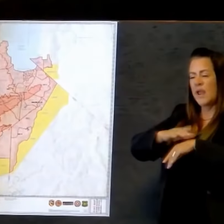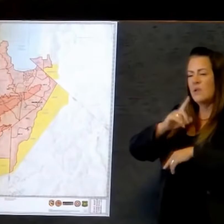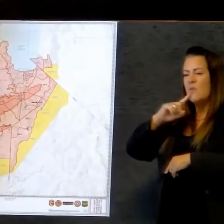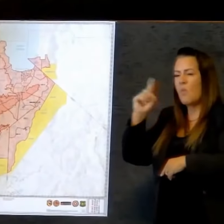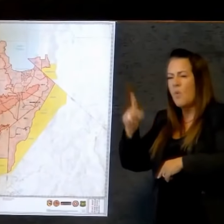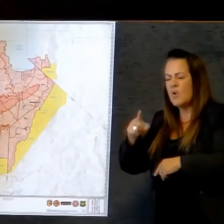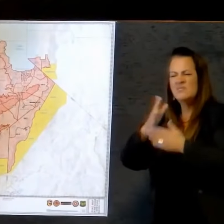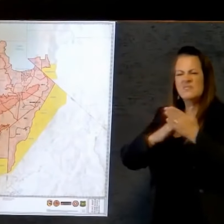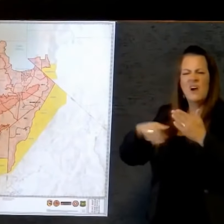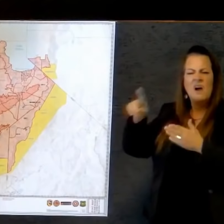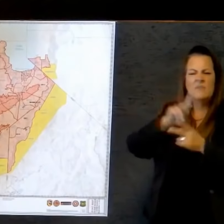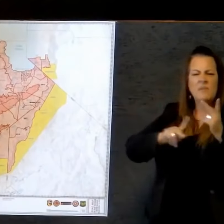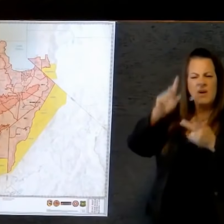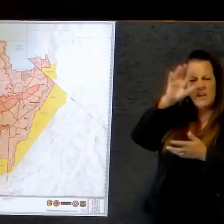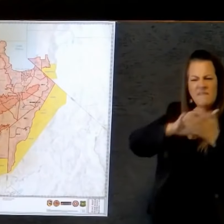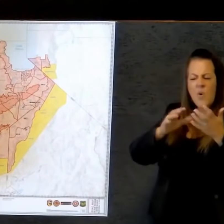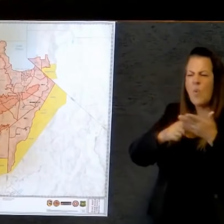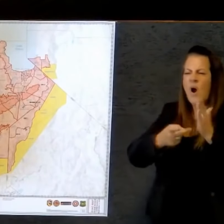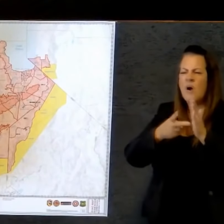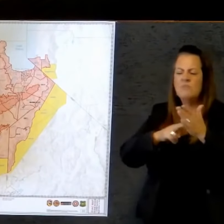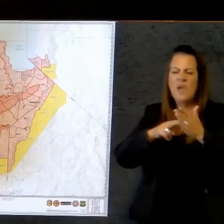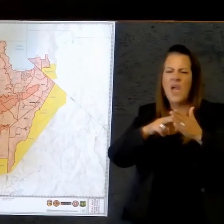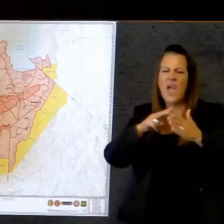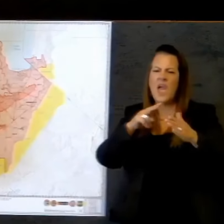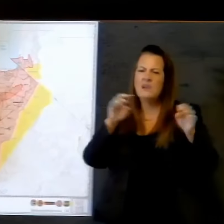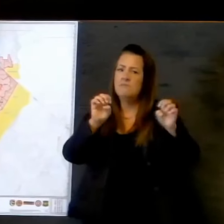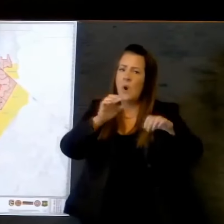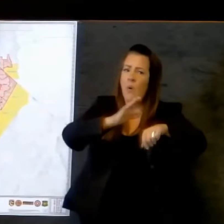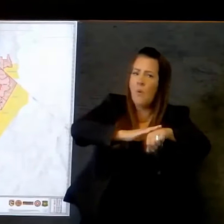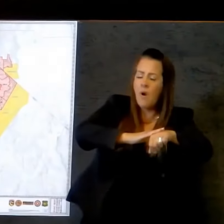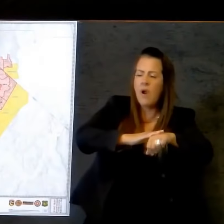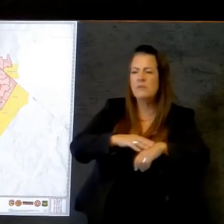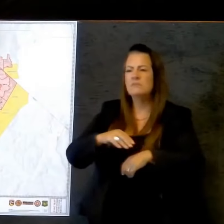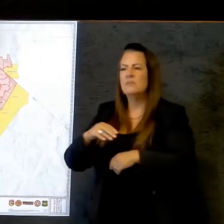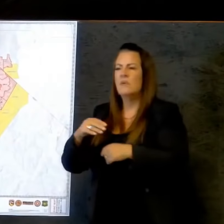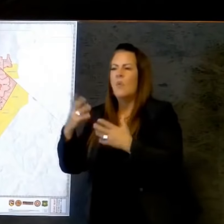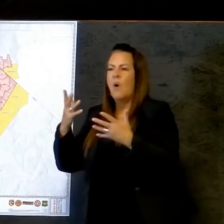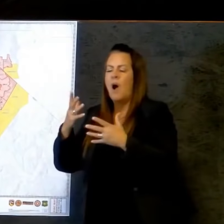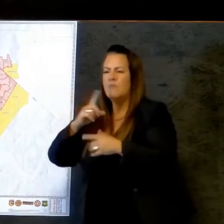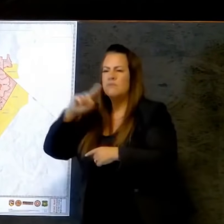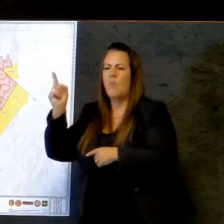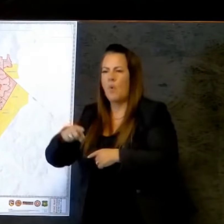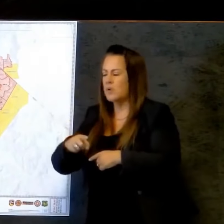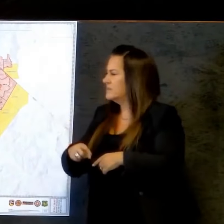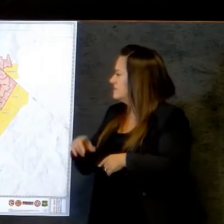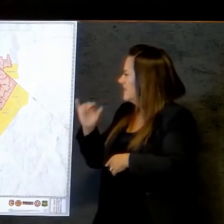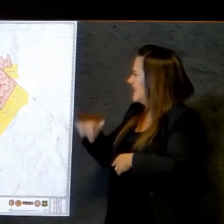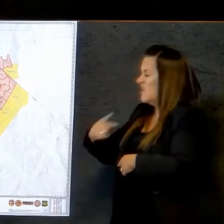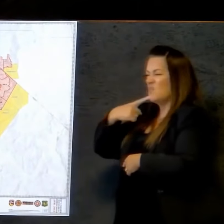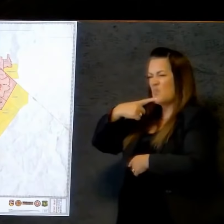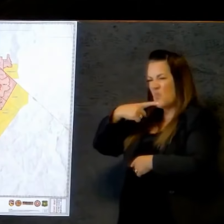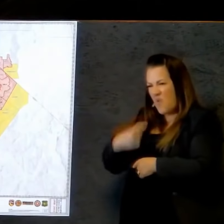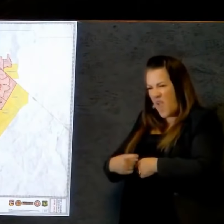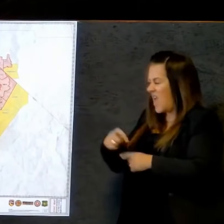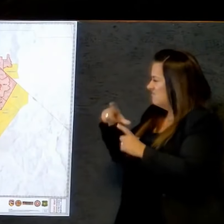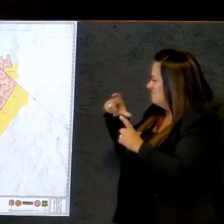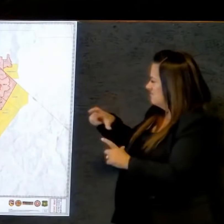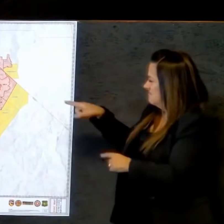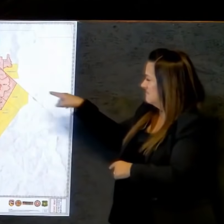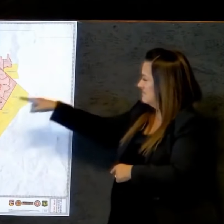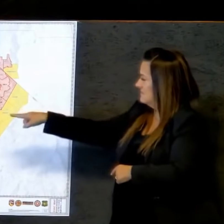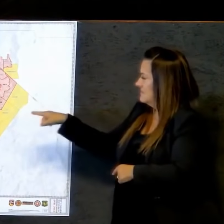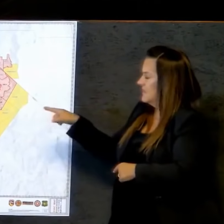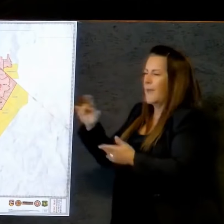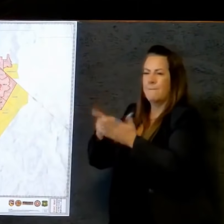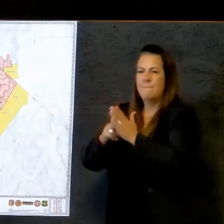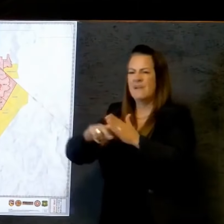some confusion out there regarding what that means. So again, this red area that you see right here is a mandatory evacuation order. That means you should not be in